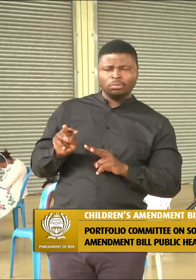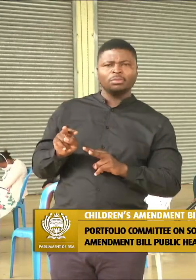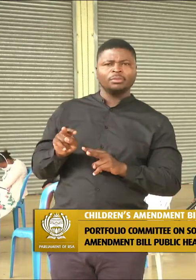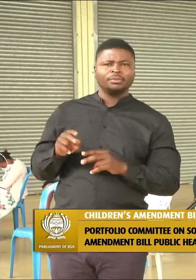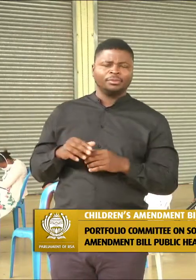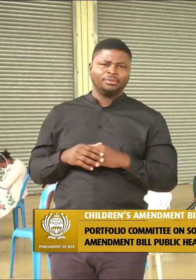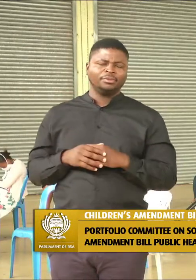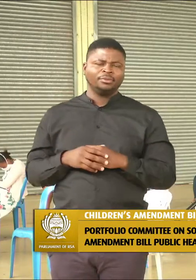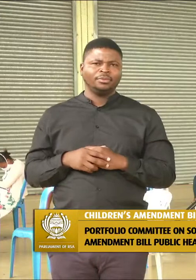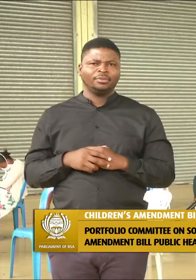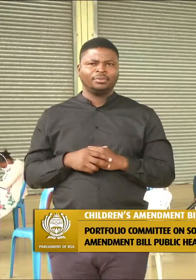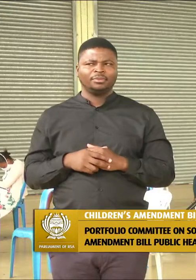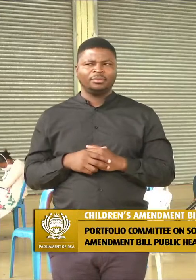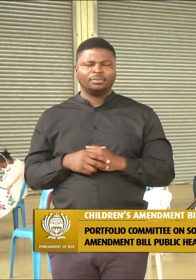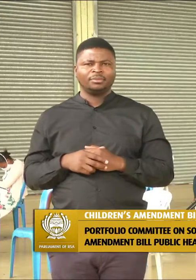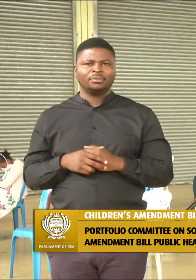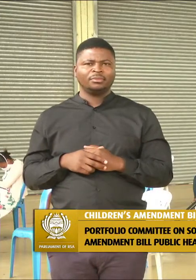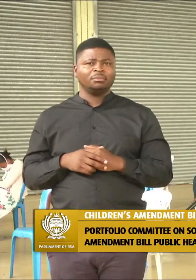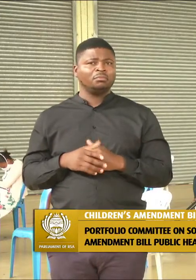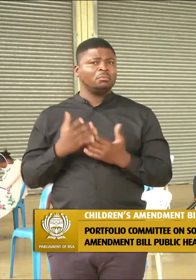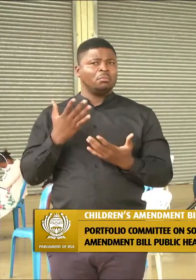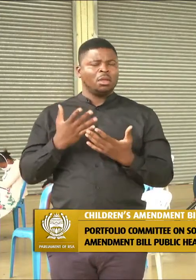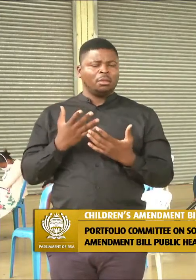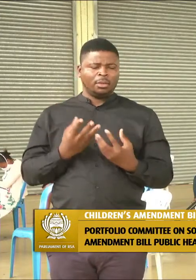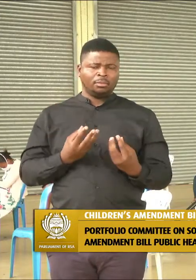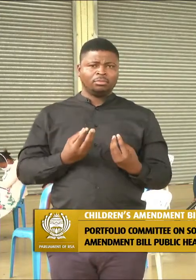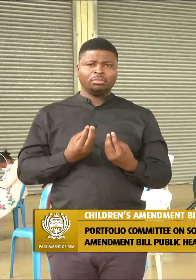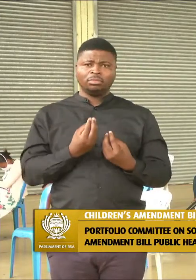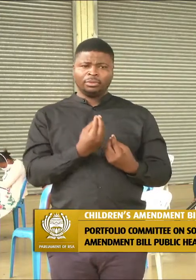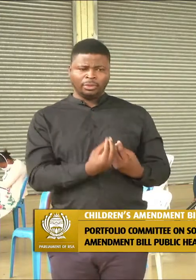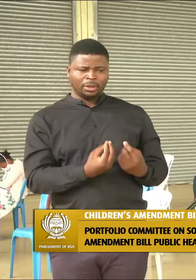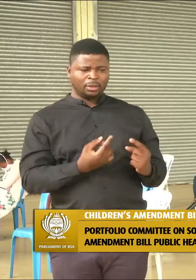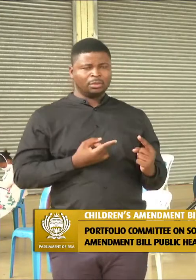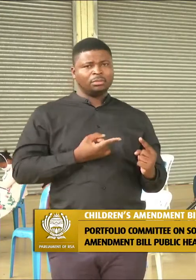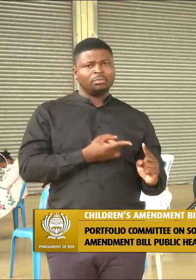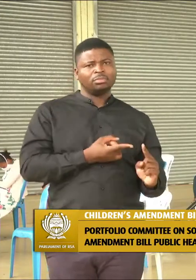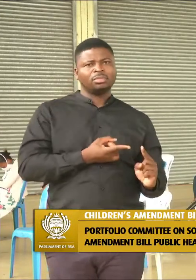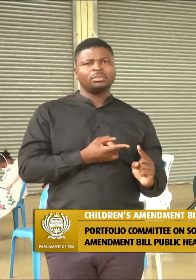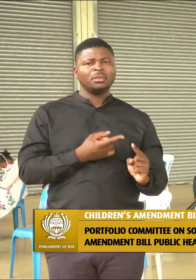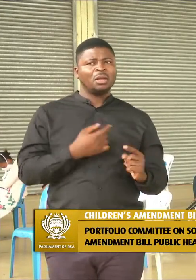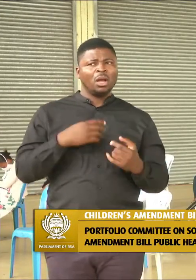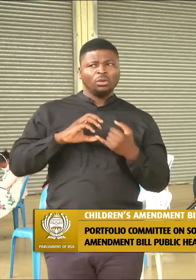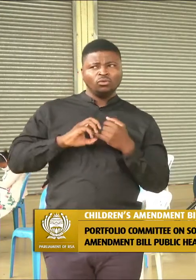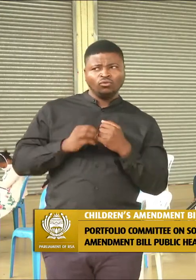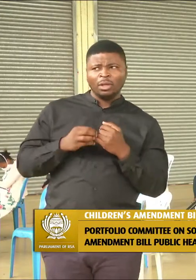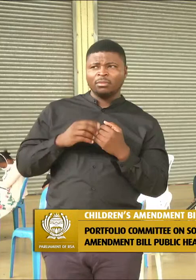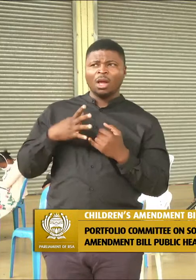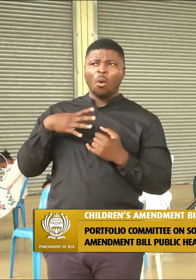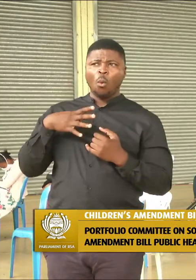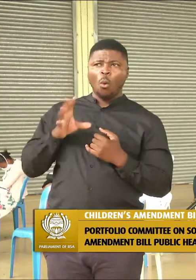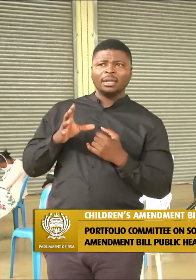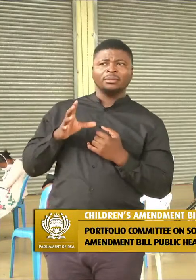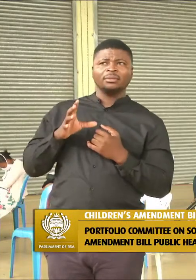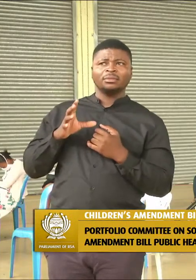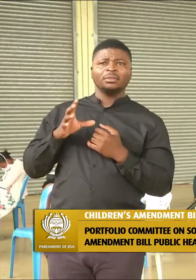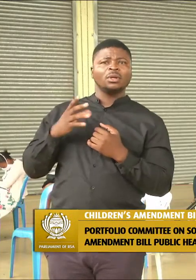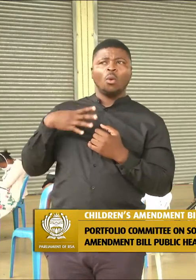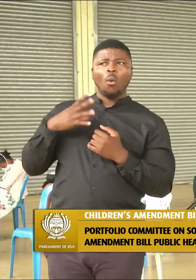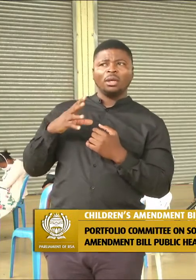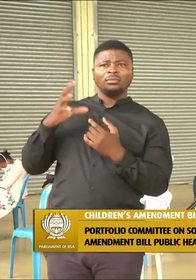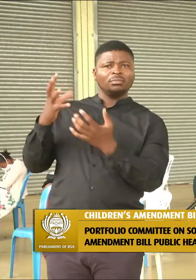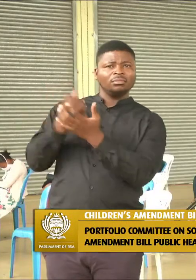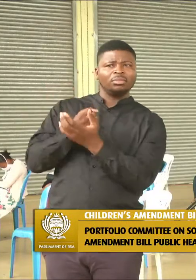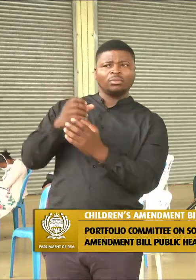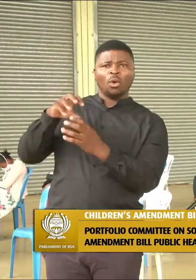laphana. and this child does his best not to take it, but for whatever reason, he's always punished, even